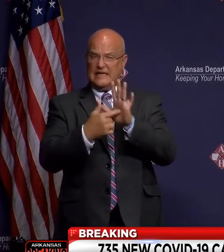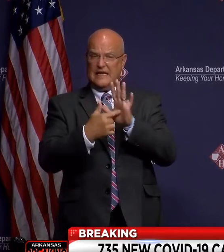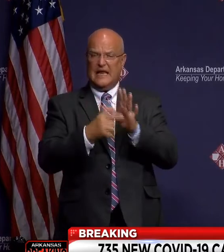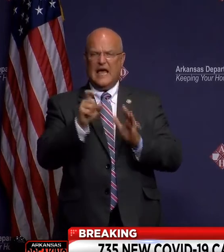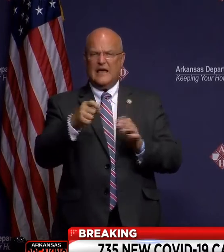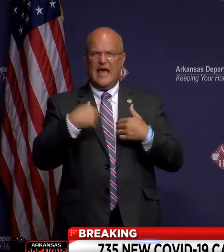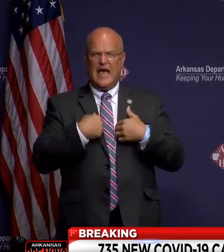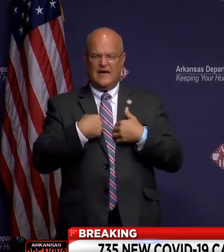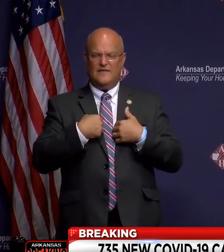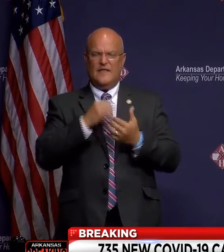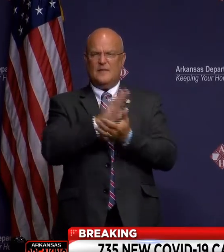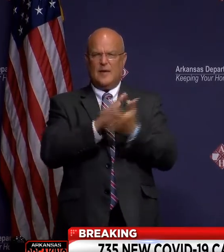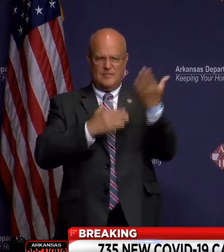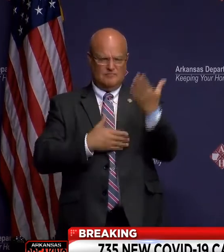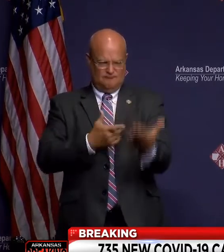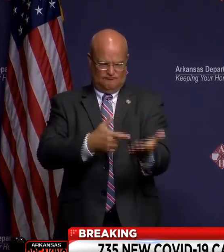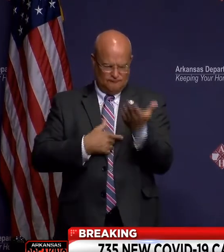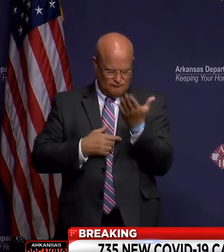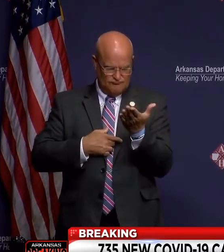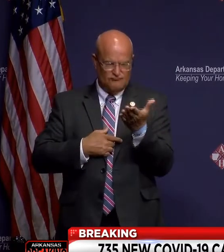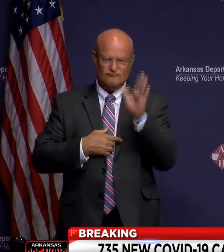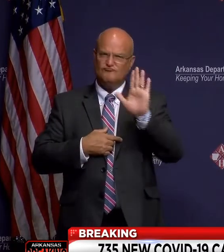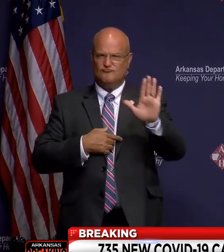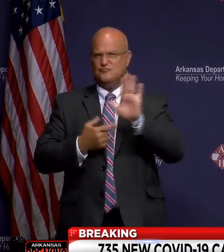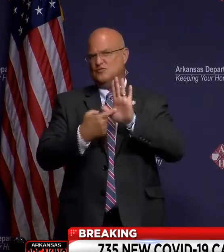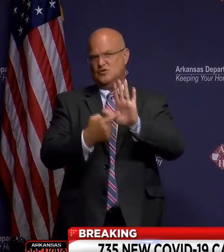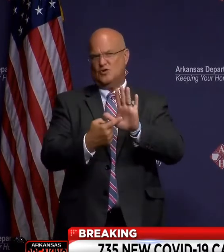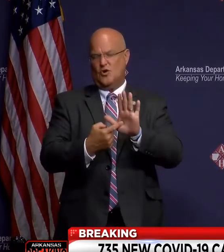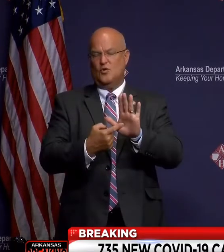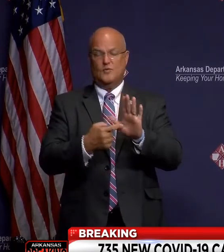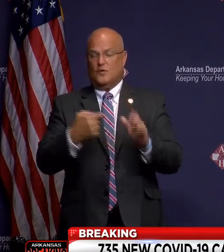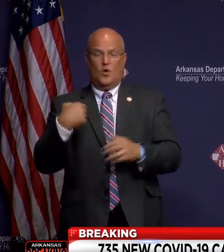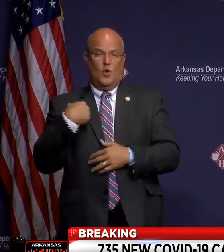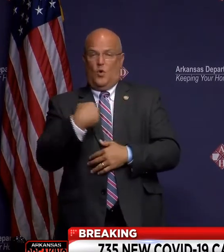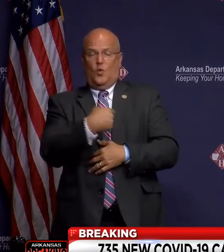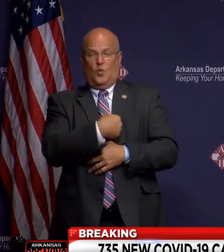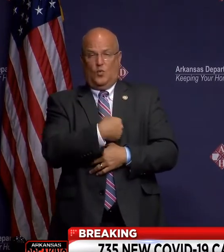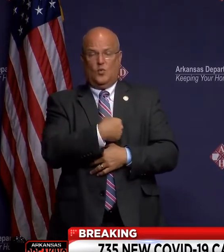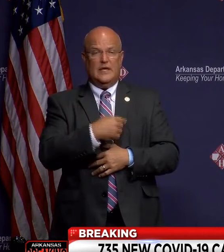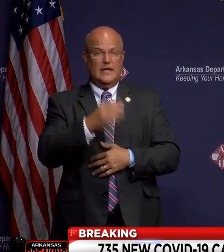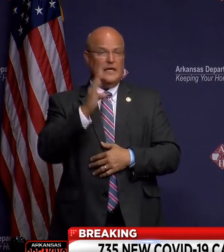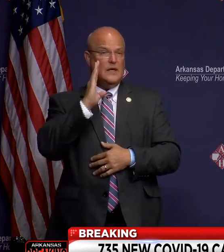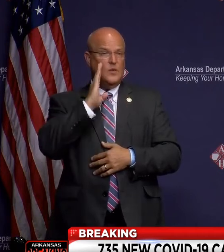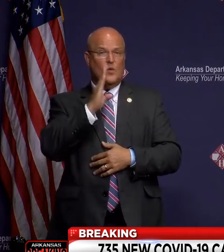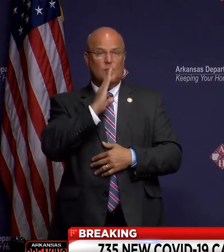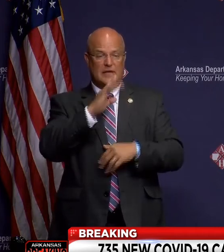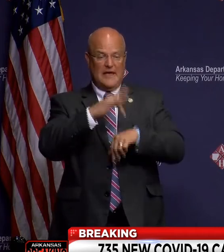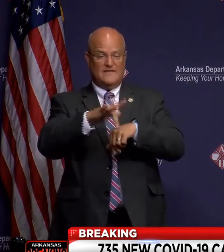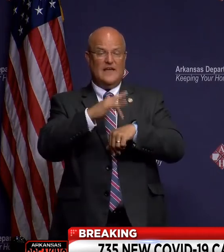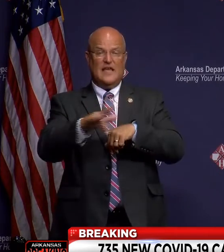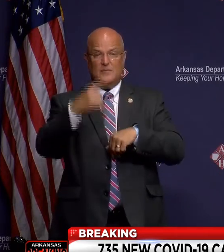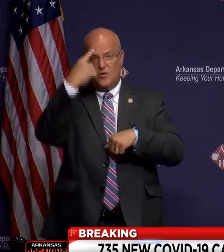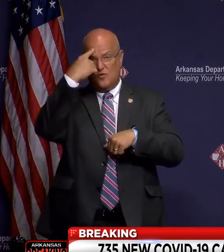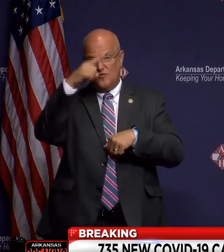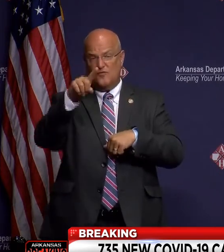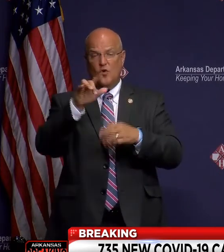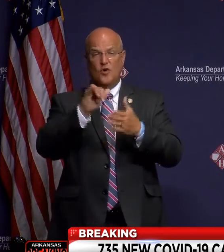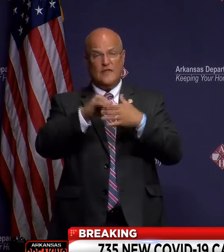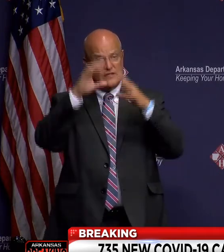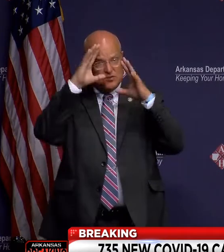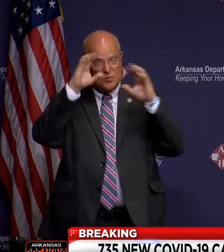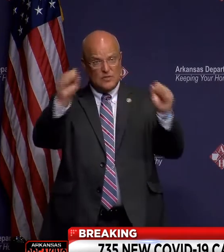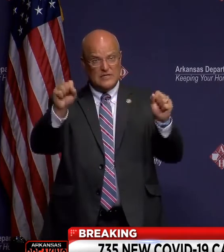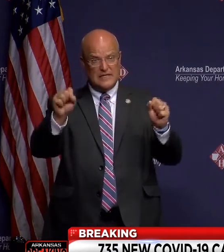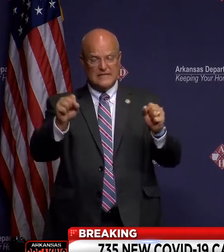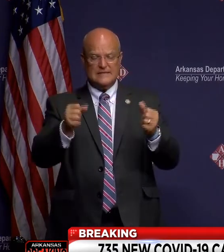I would have to have the document in front of me to give you the specific metrics. We will be available to the superintendents